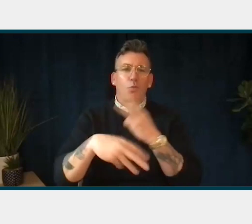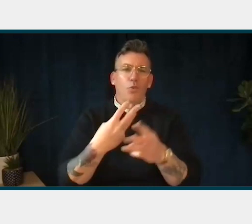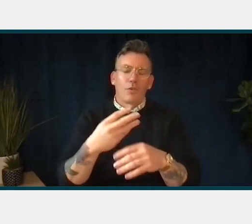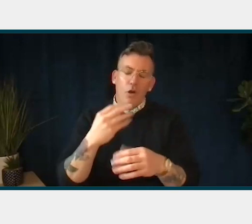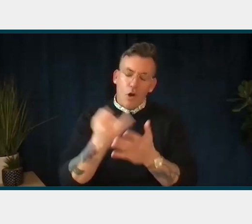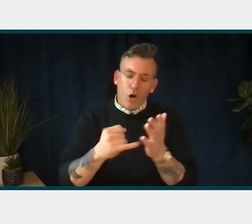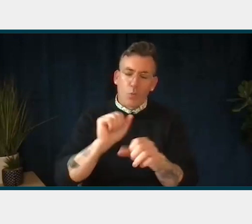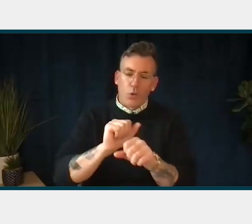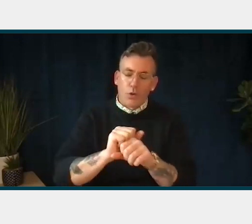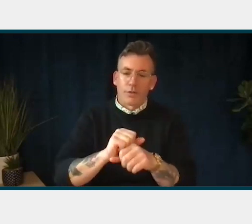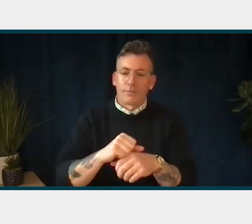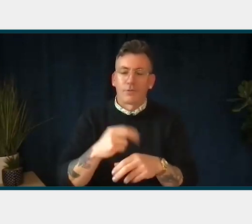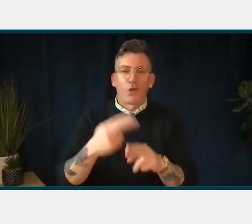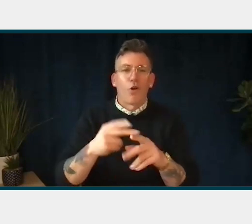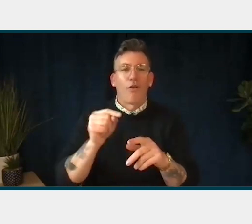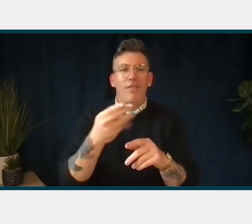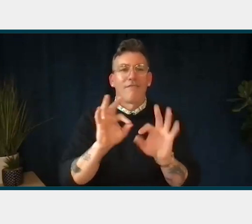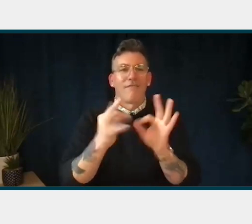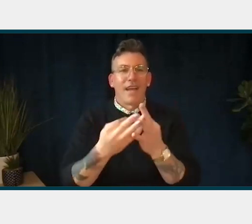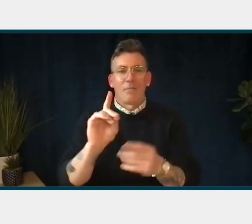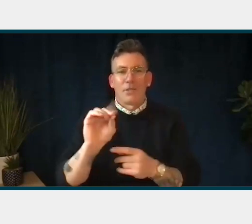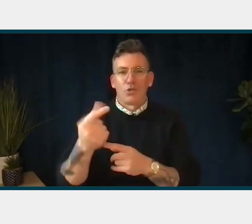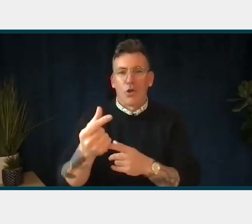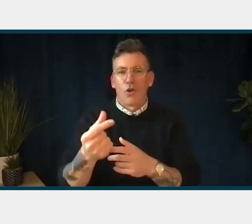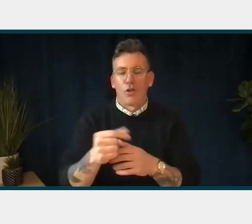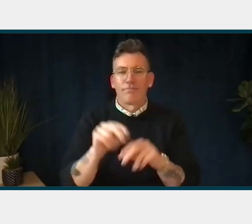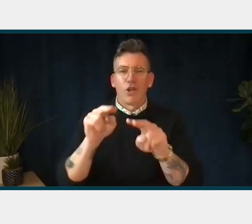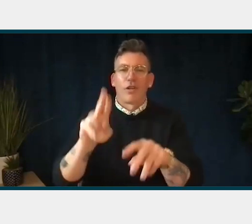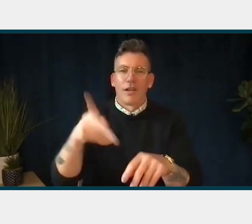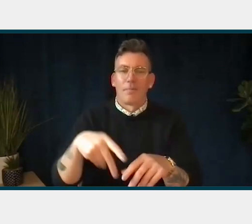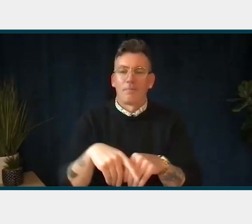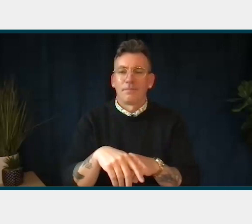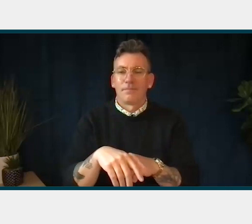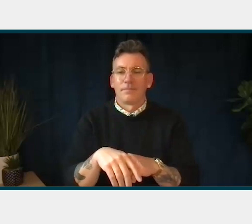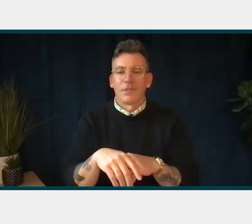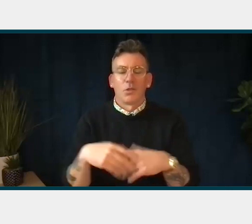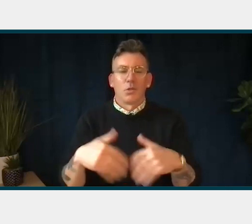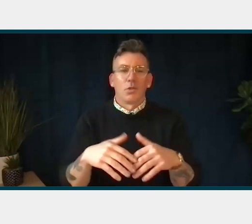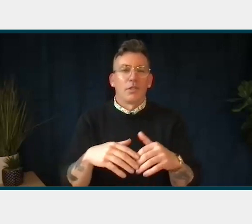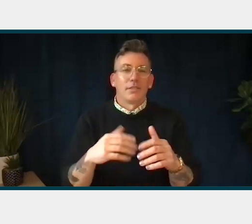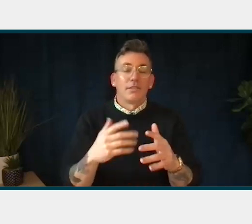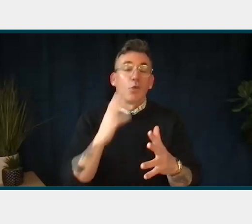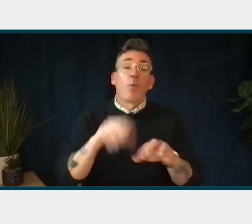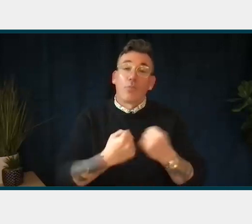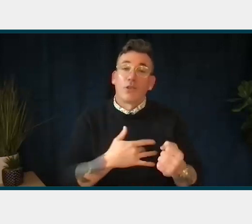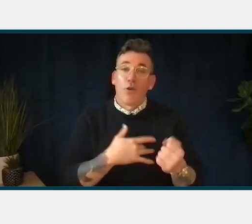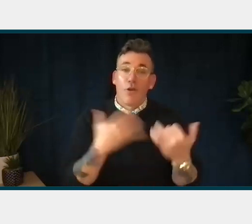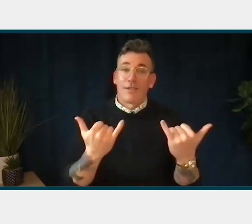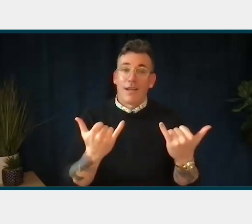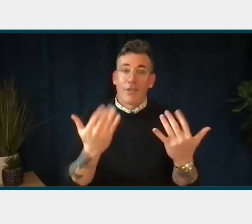And there's a very beautiful artwork called The Family Dog. Look it up, The Family Dog.